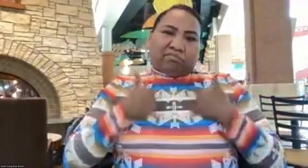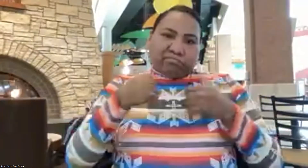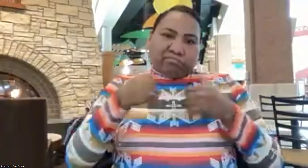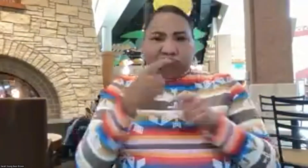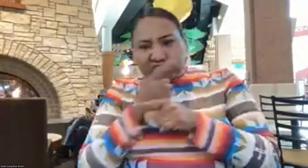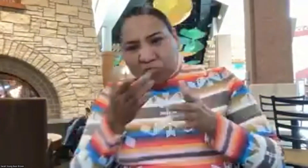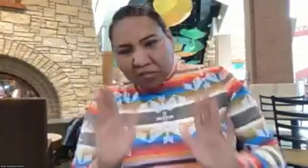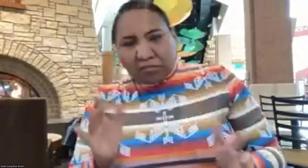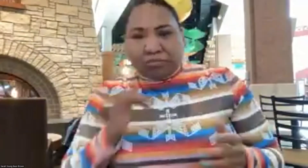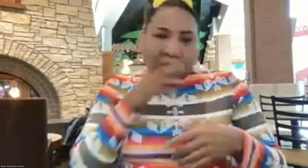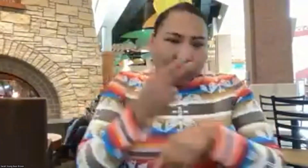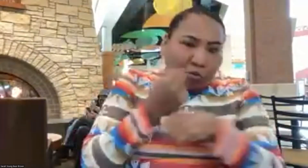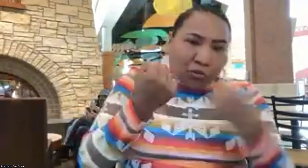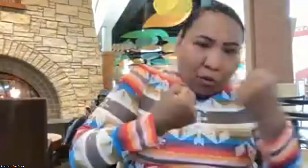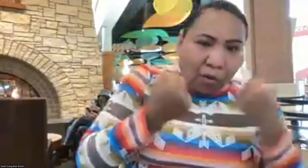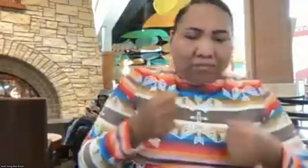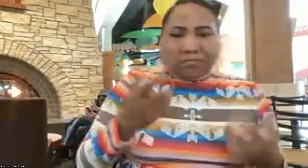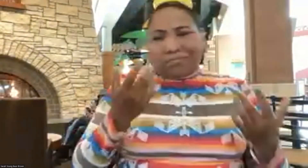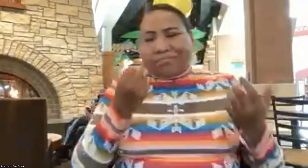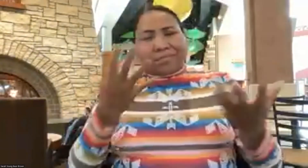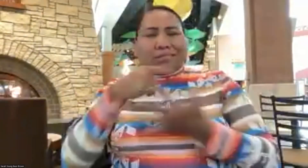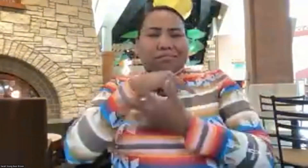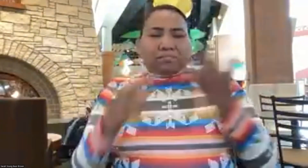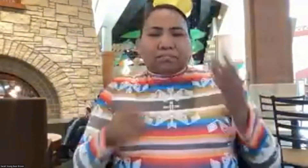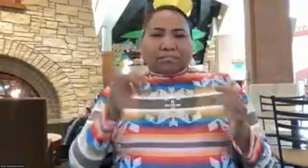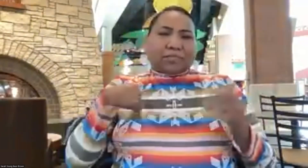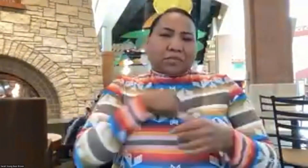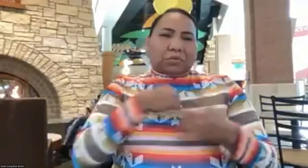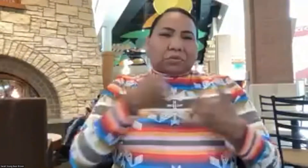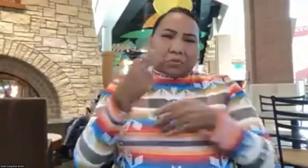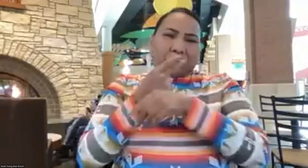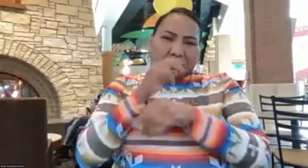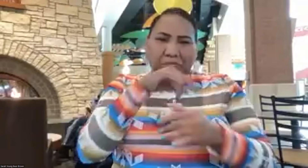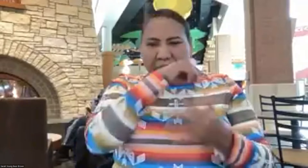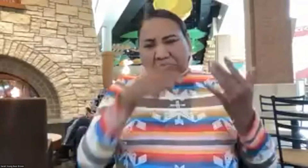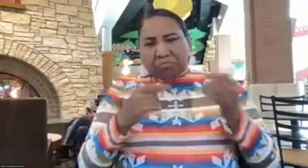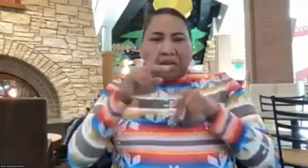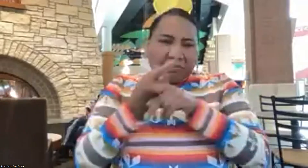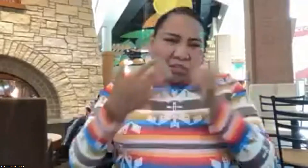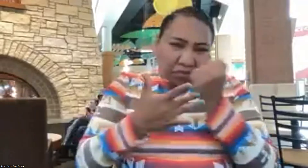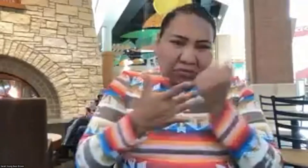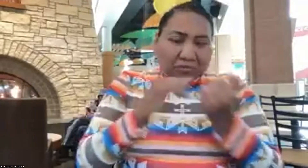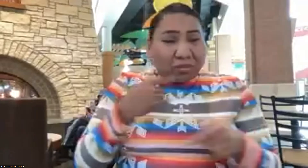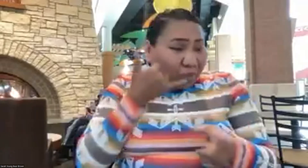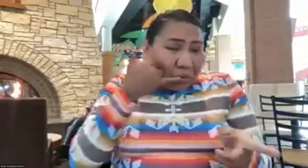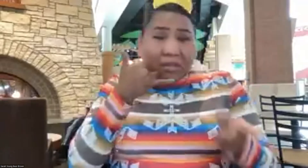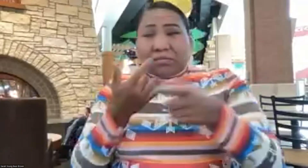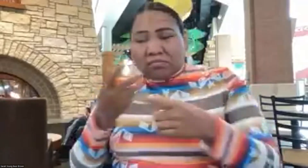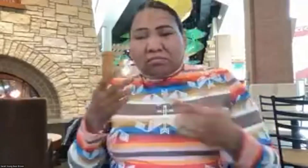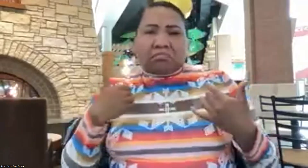Some of our traditional houses we have stepped away from, and we live in houses just like the majority of the community does.